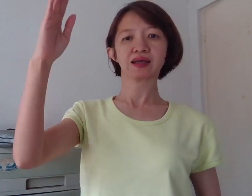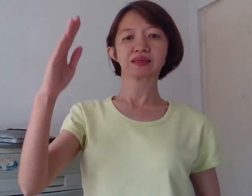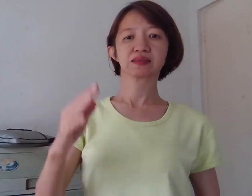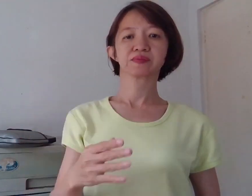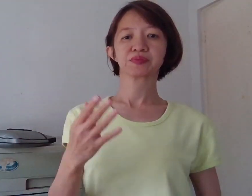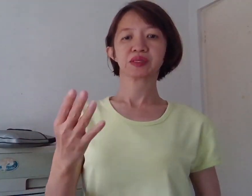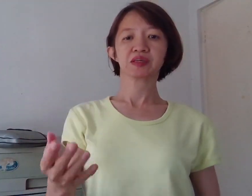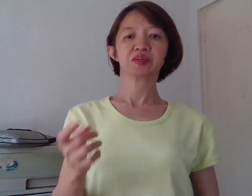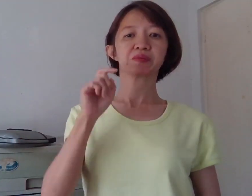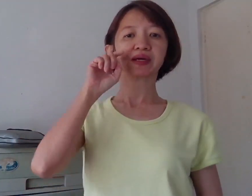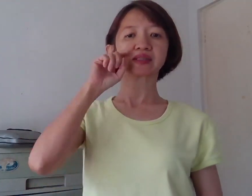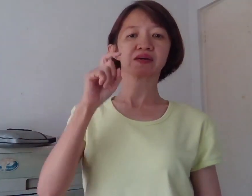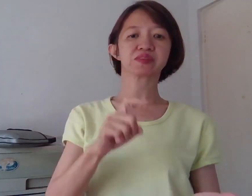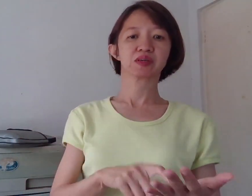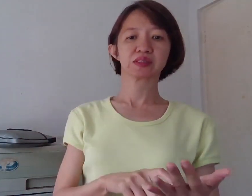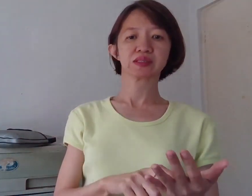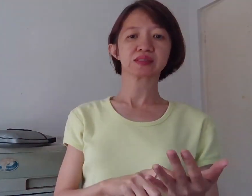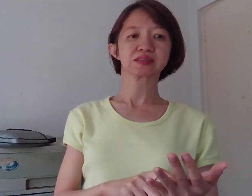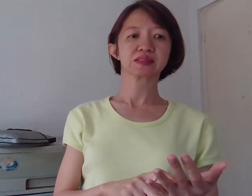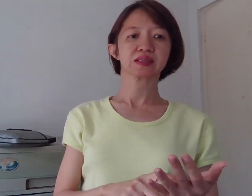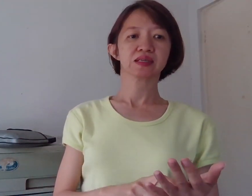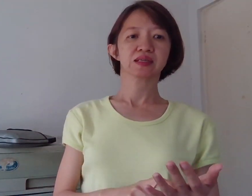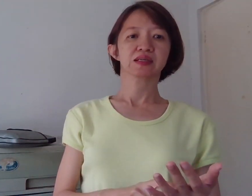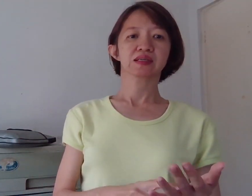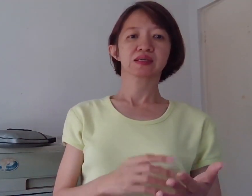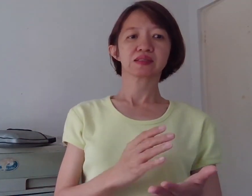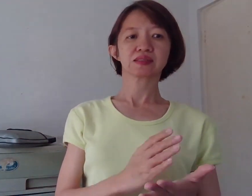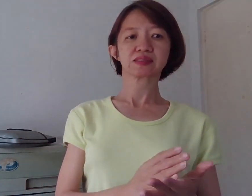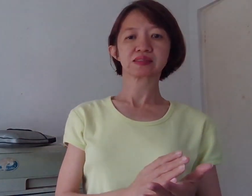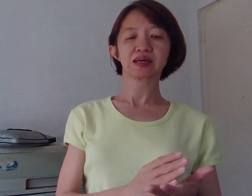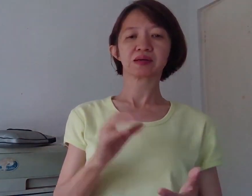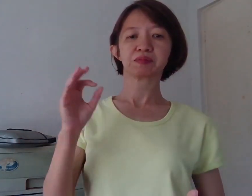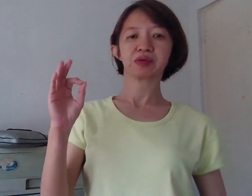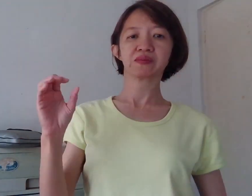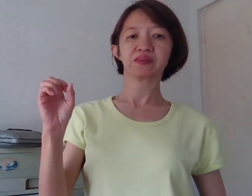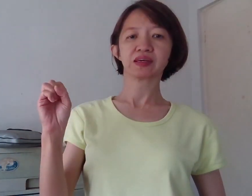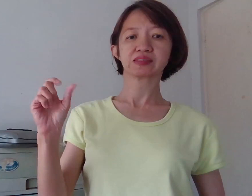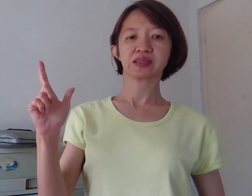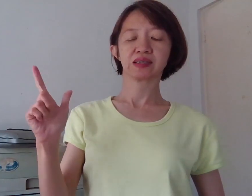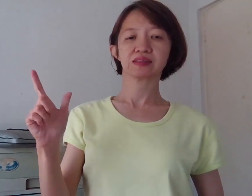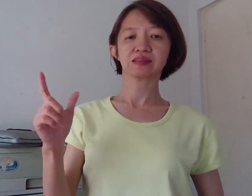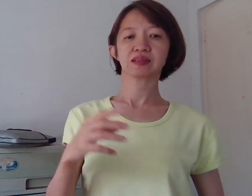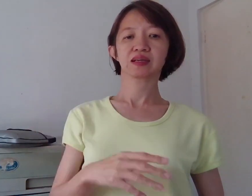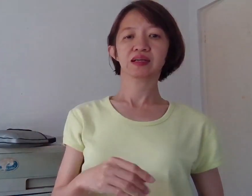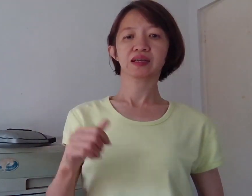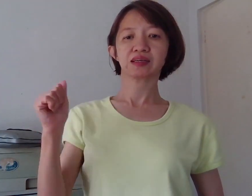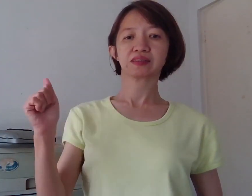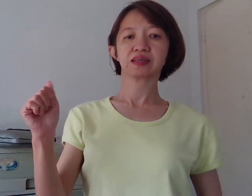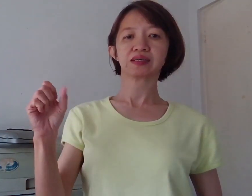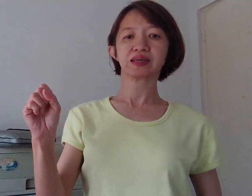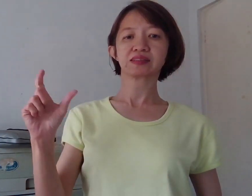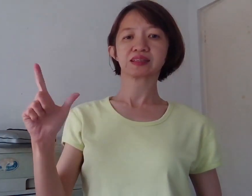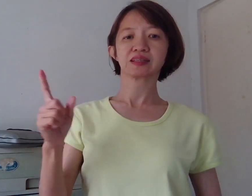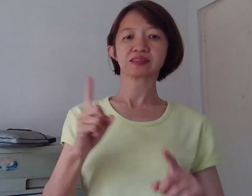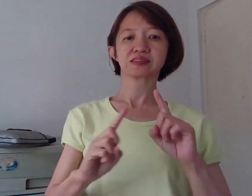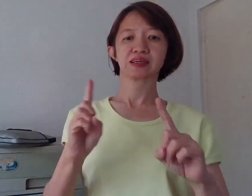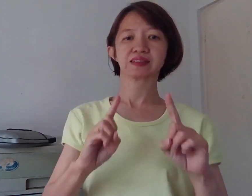Hi, you might have noticed that some FSL and ASL